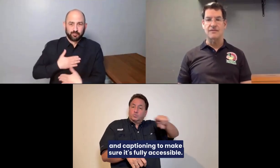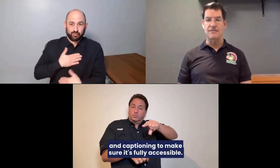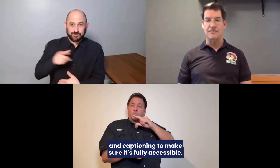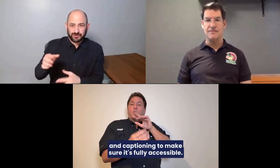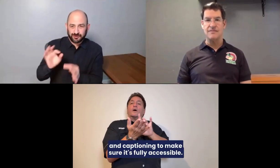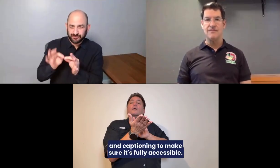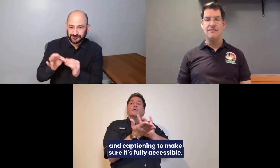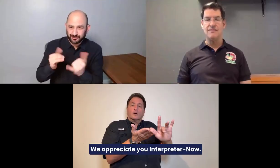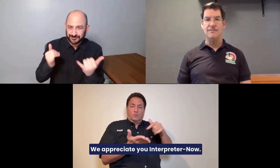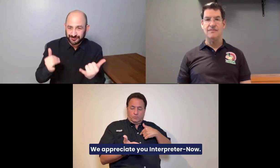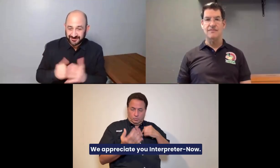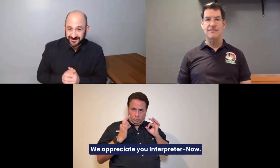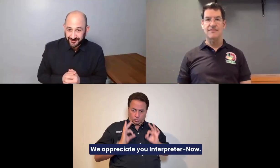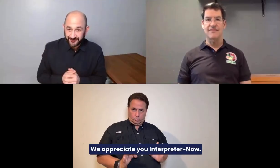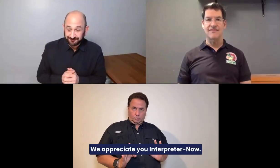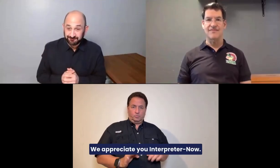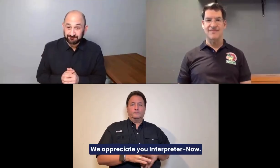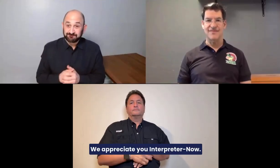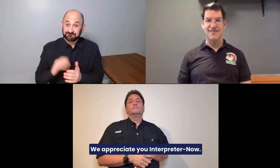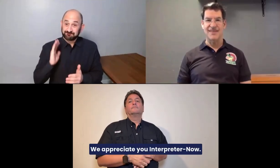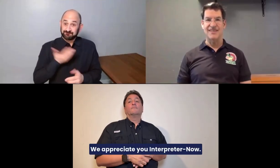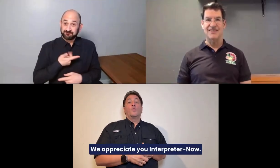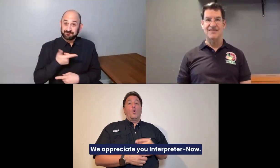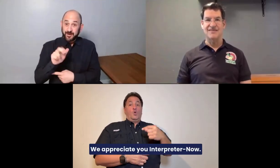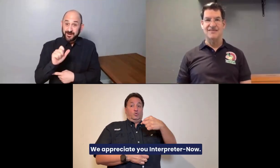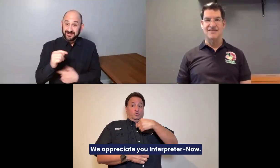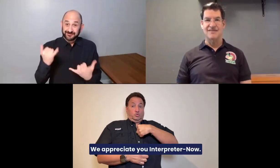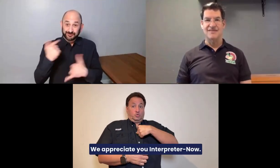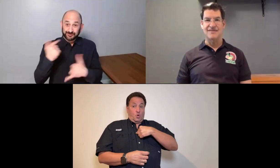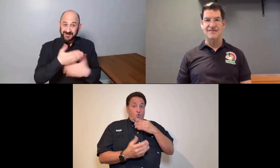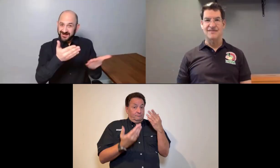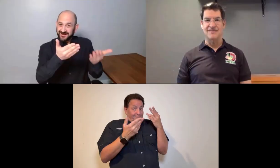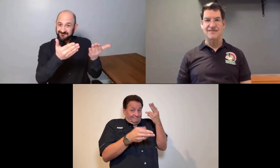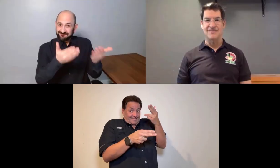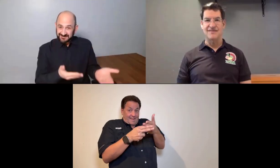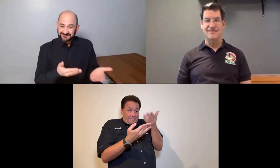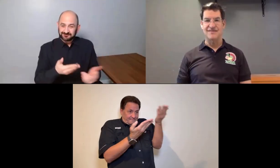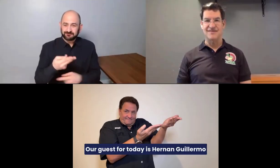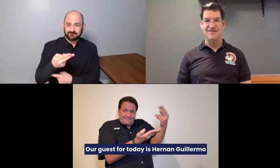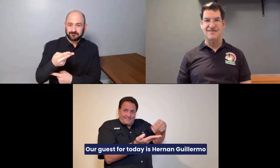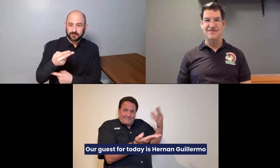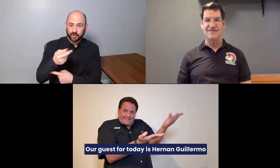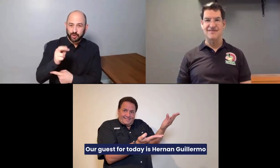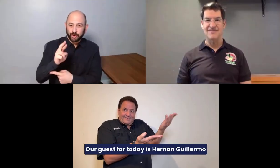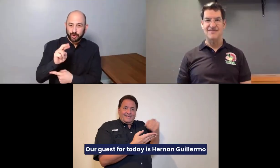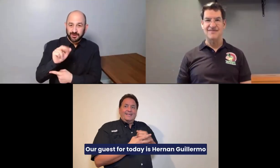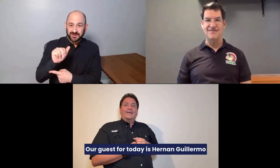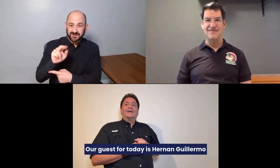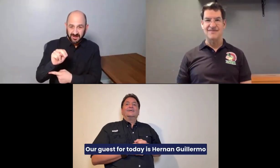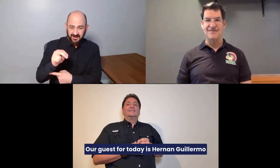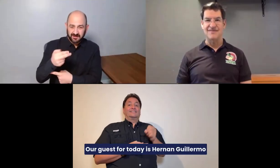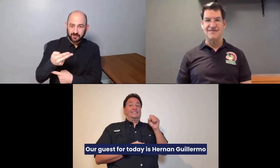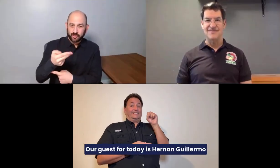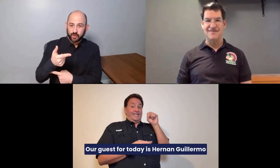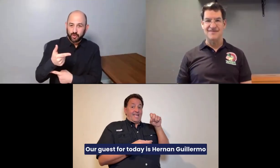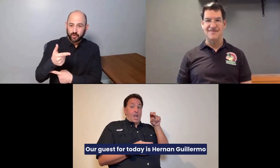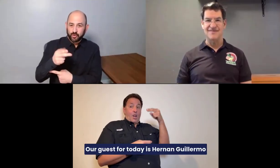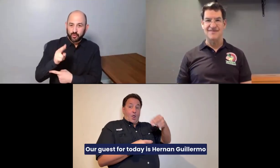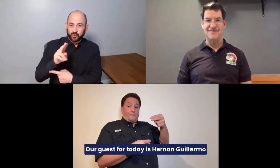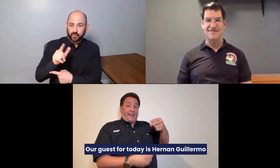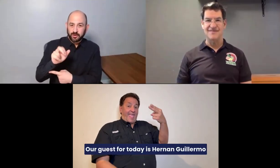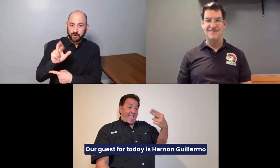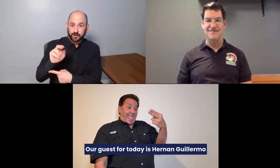it's fully accessible. We appreciate you, Interpreter Now. Our guest for today is